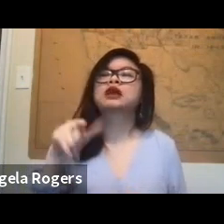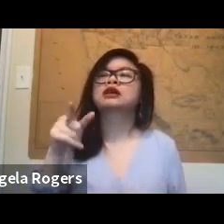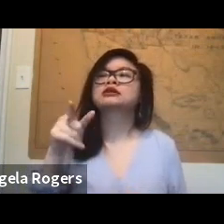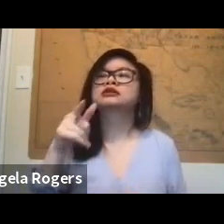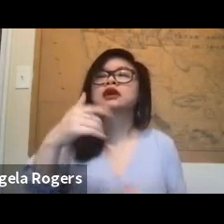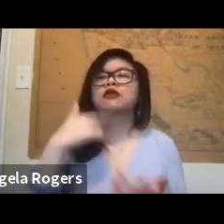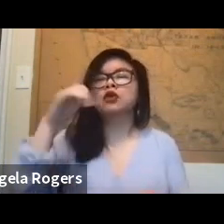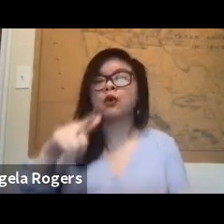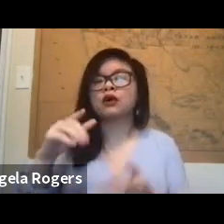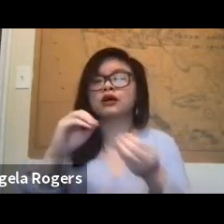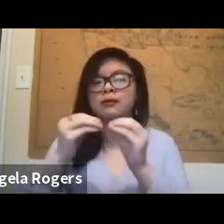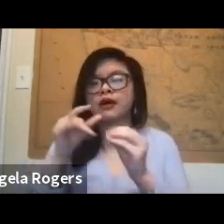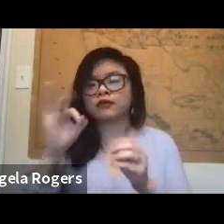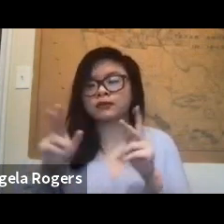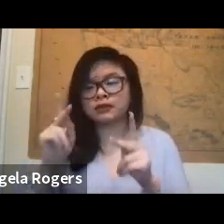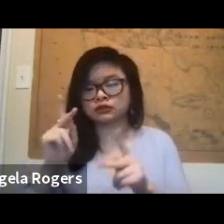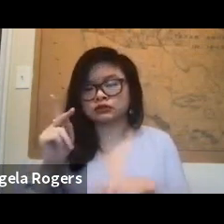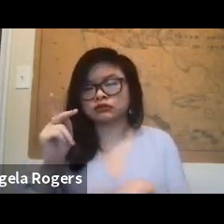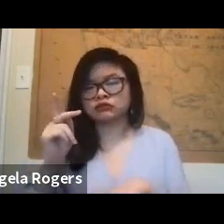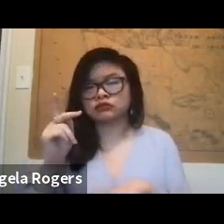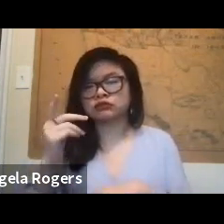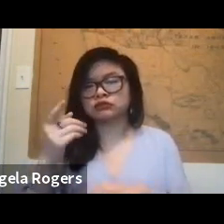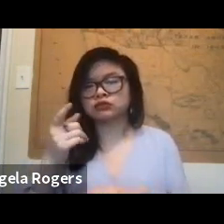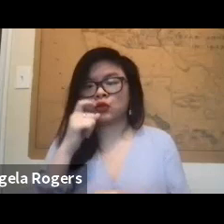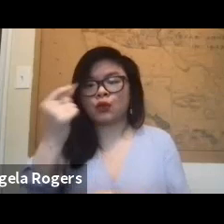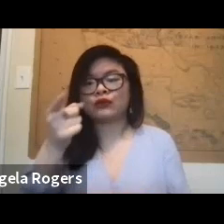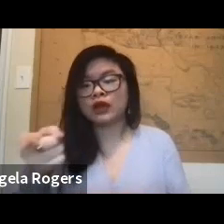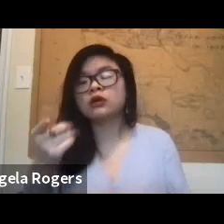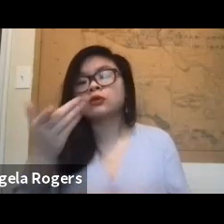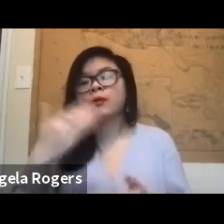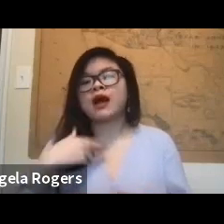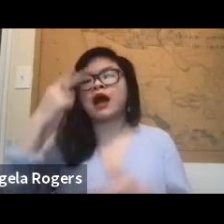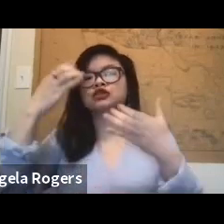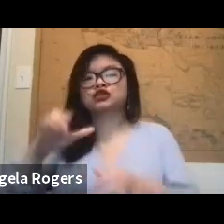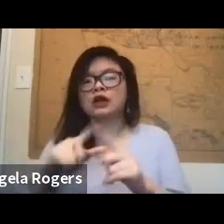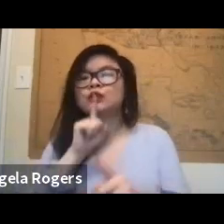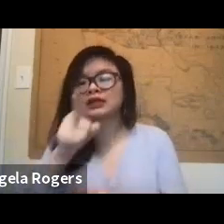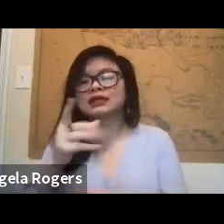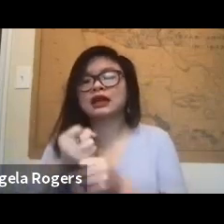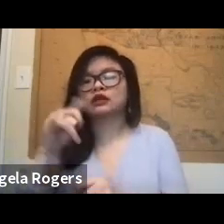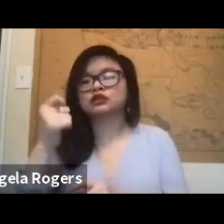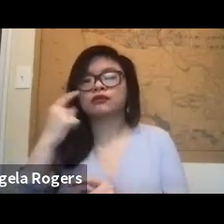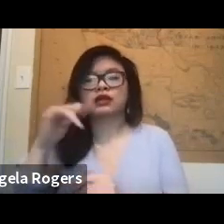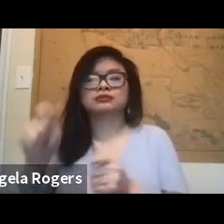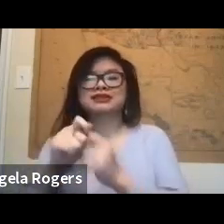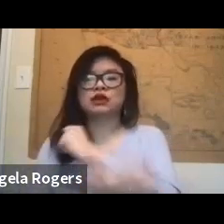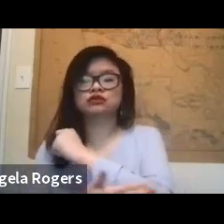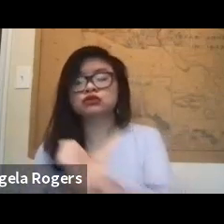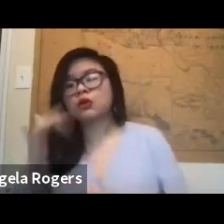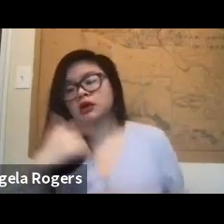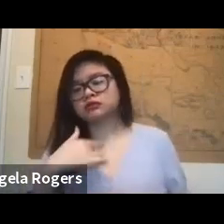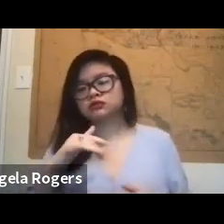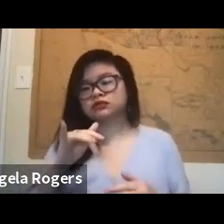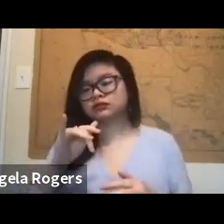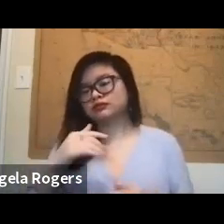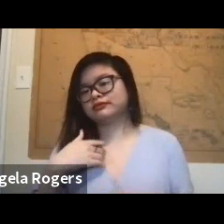that may have a low number of applicants So you have a high chance